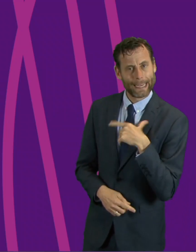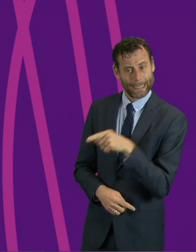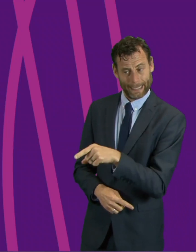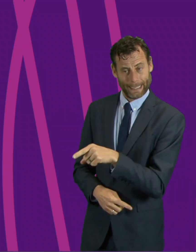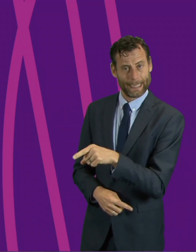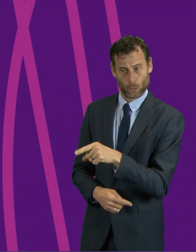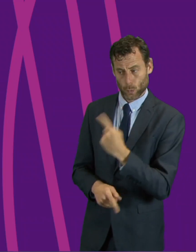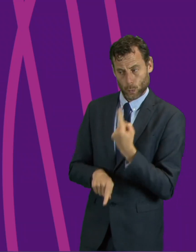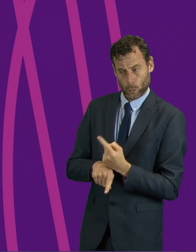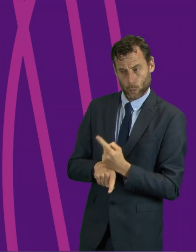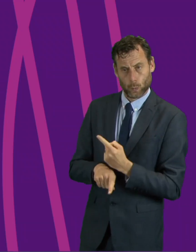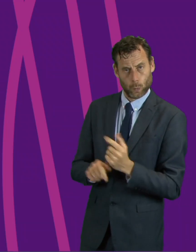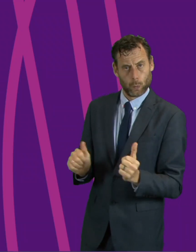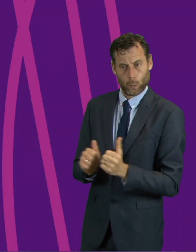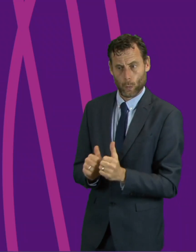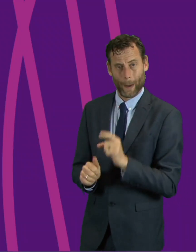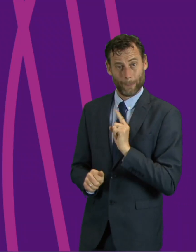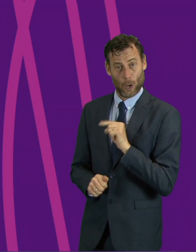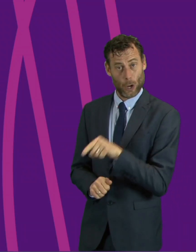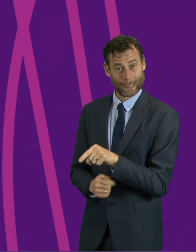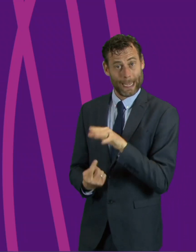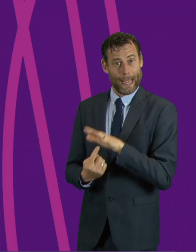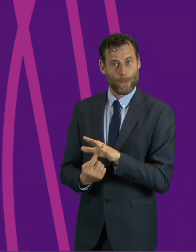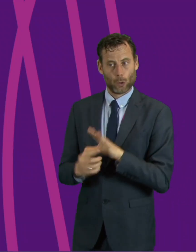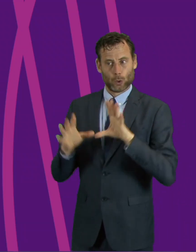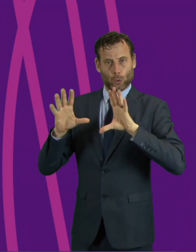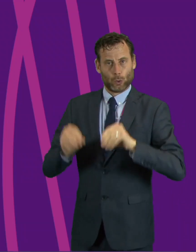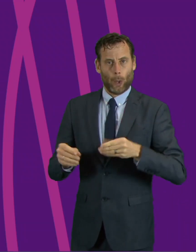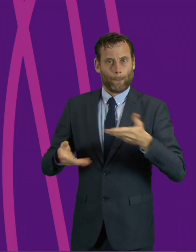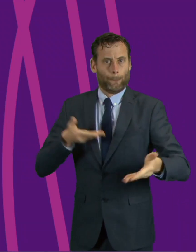the virus low when we've got it to the level of